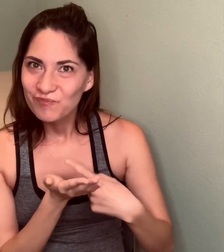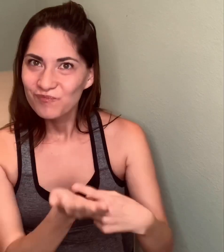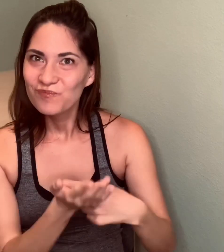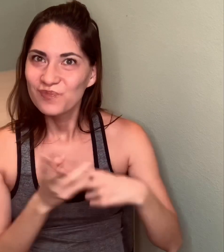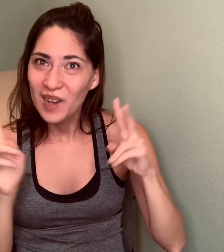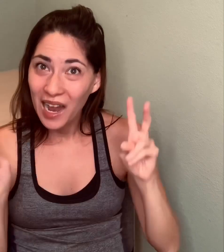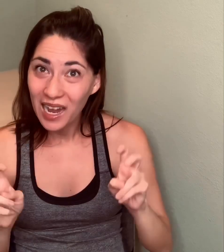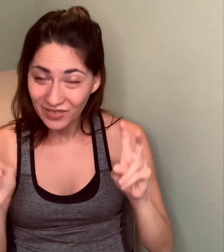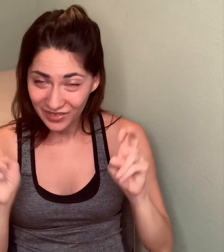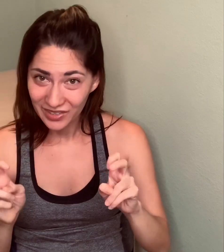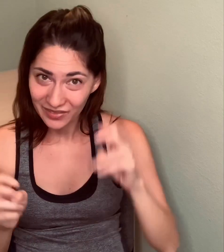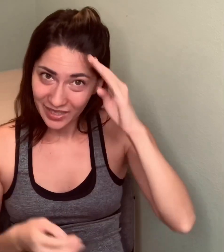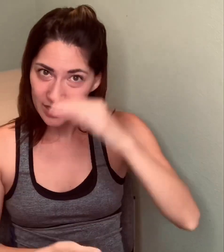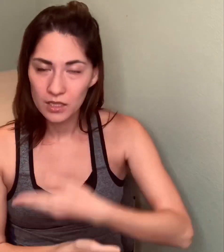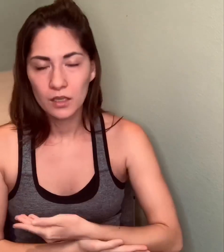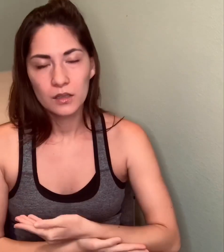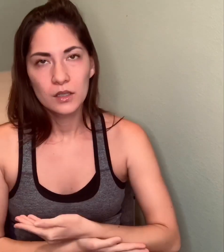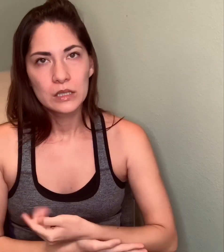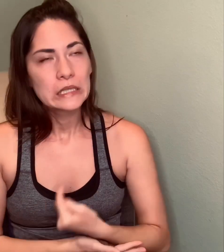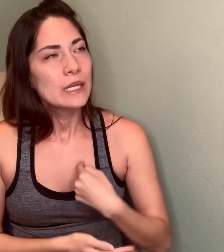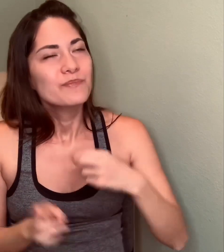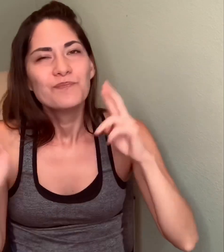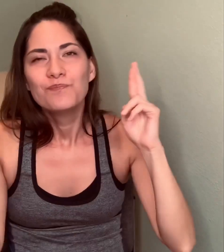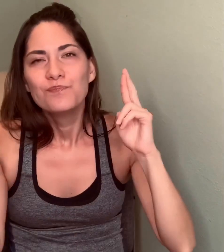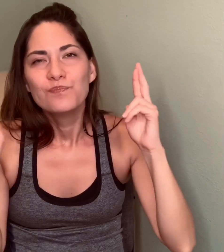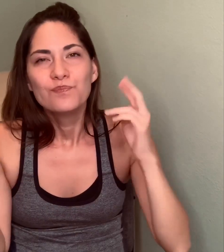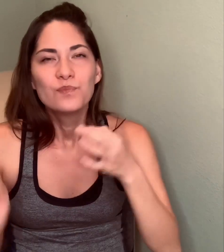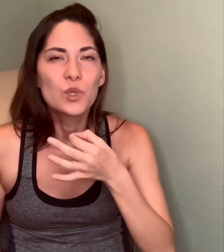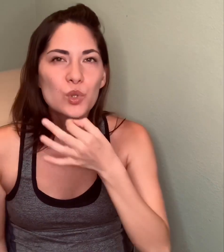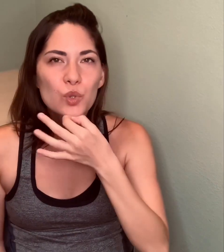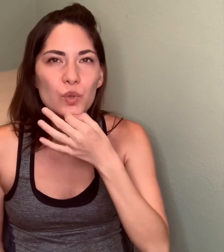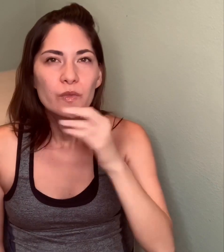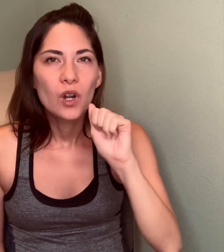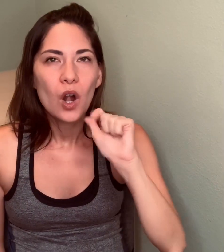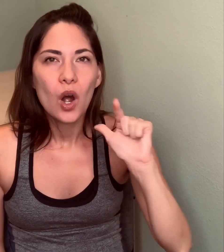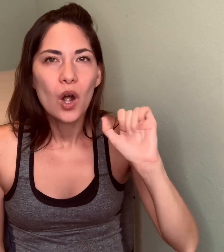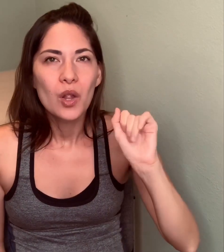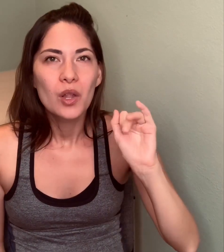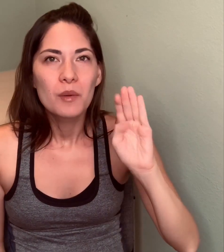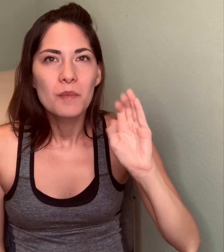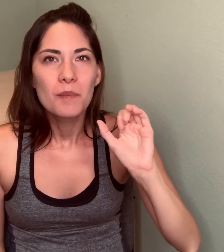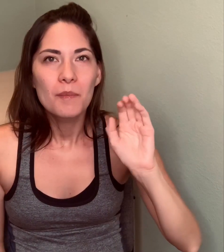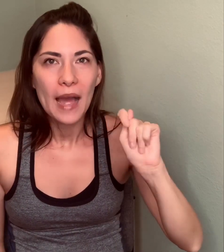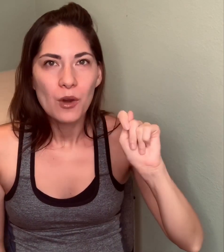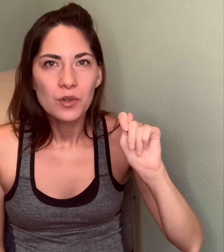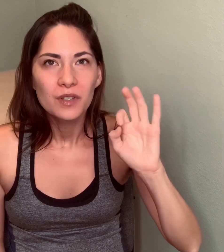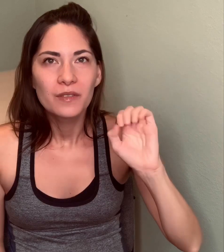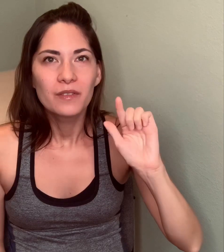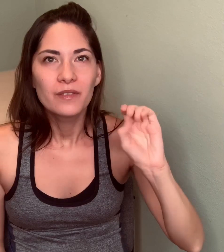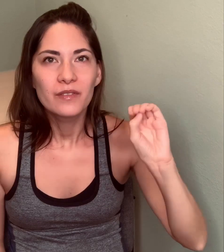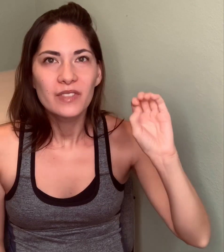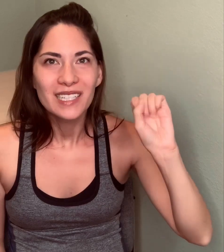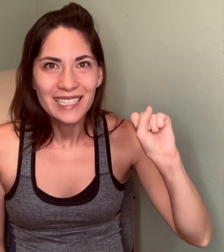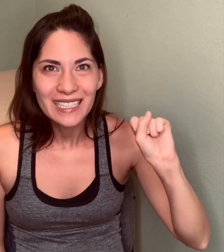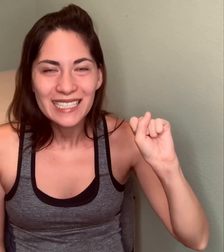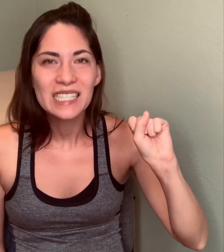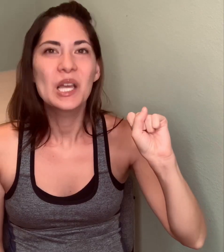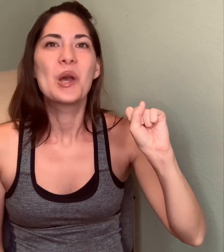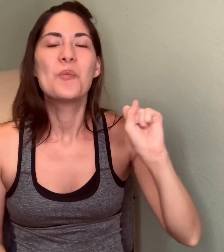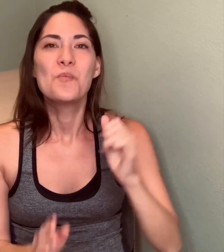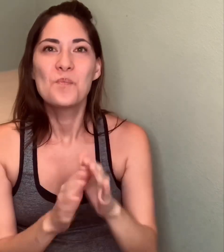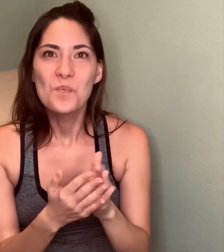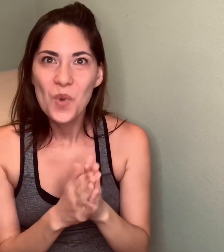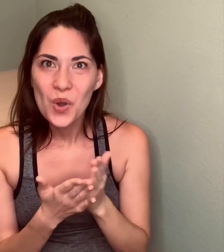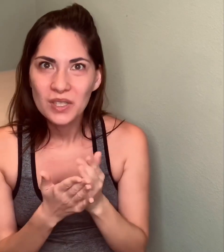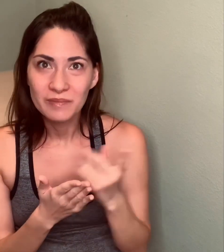look forward for the All About Feelings book to come, and I'm really, really hoping that that will help my son with some of